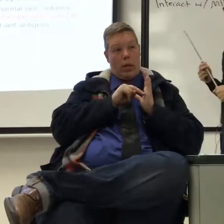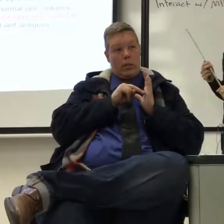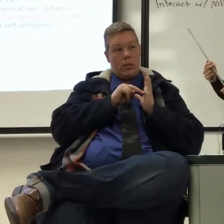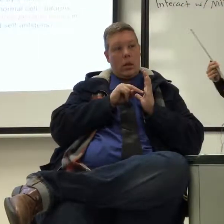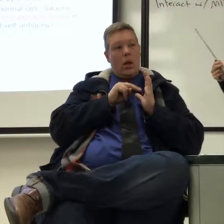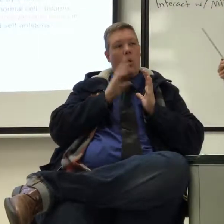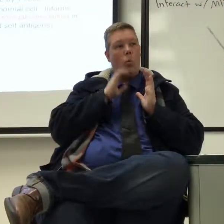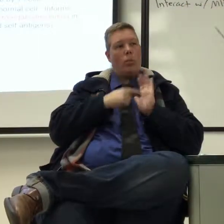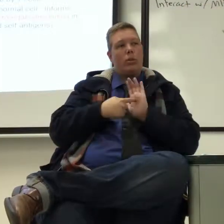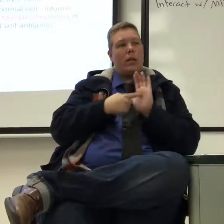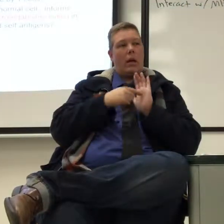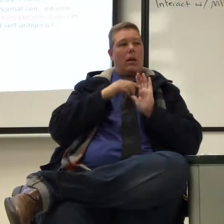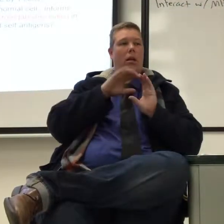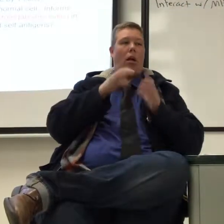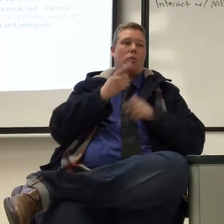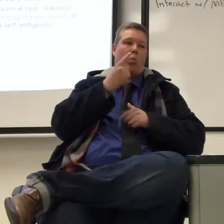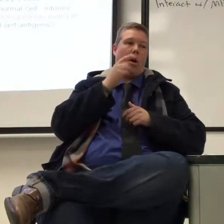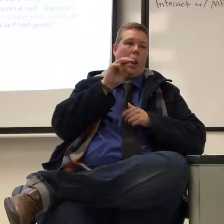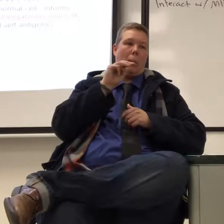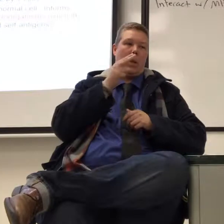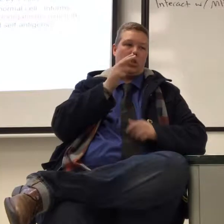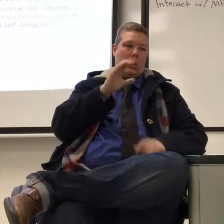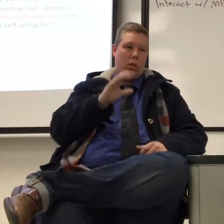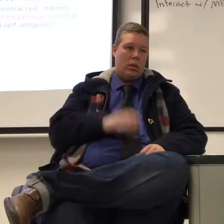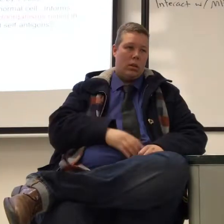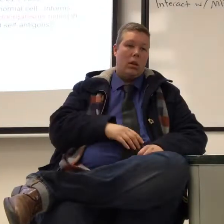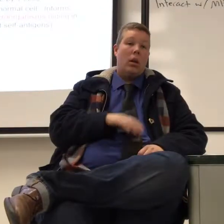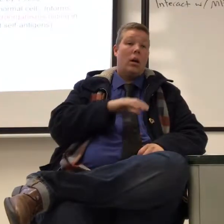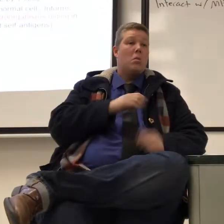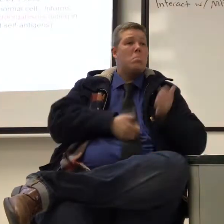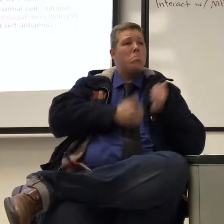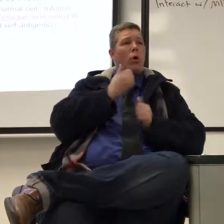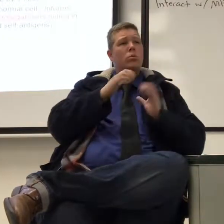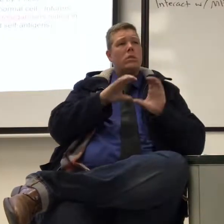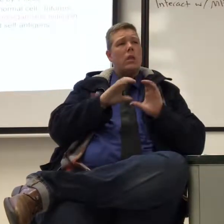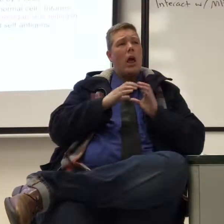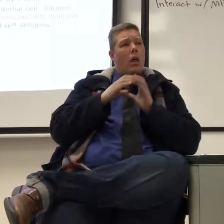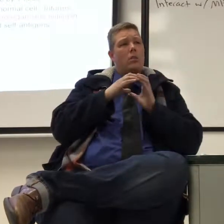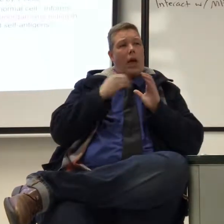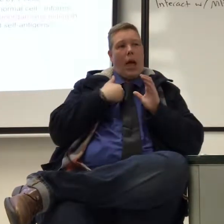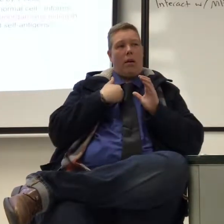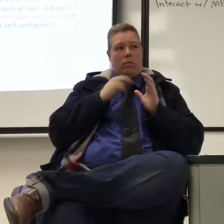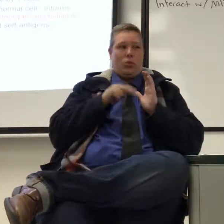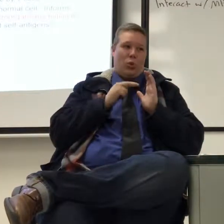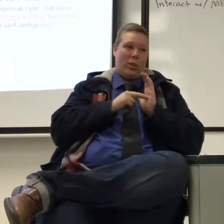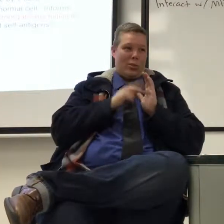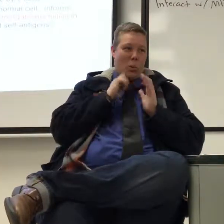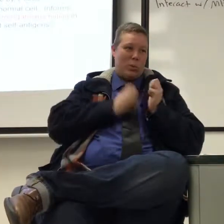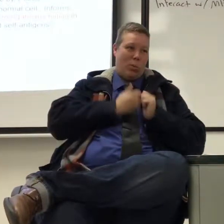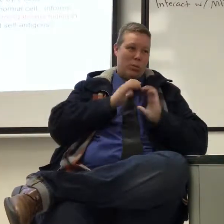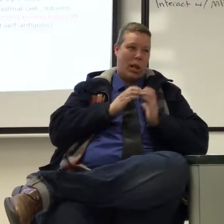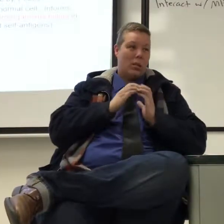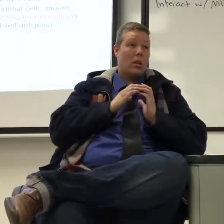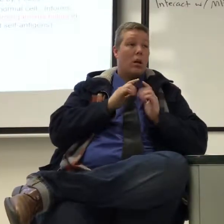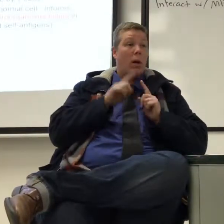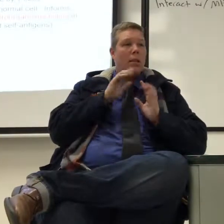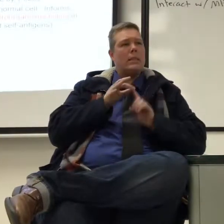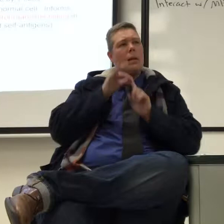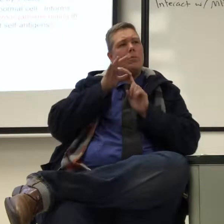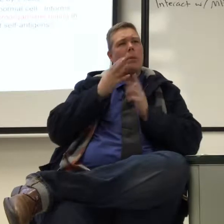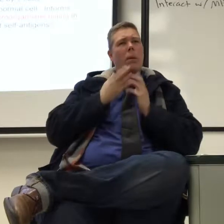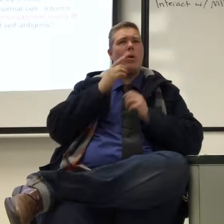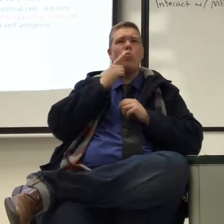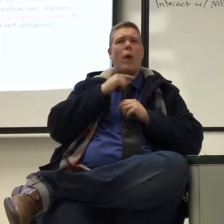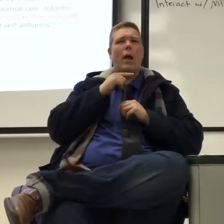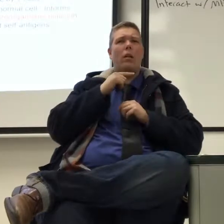the Class 1 MHC. Okay, now most cells have a nucleus, so this is no cell. Maybe the exception is red blood cells.